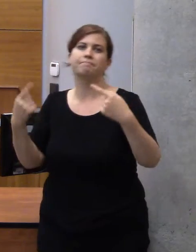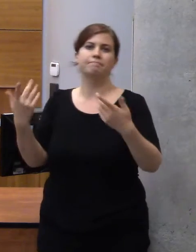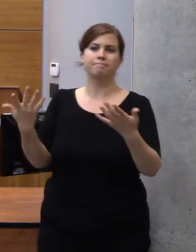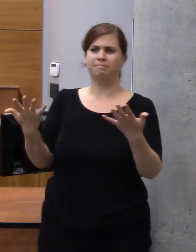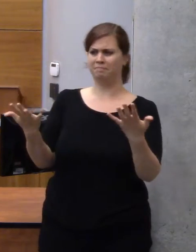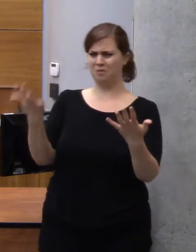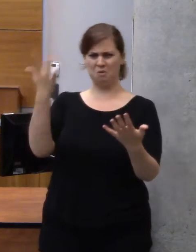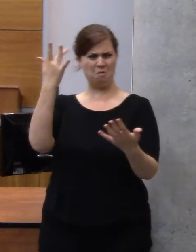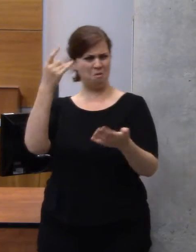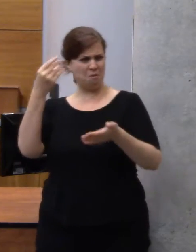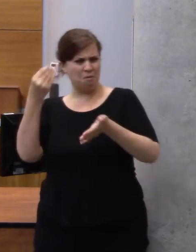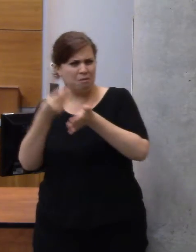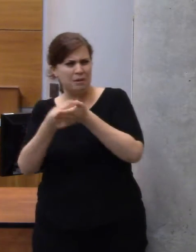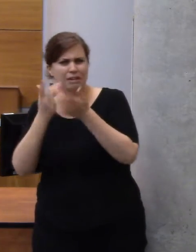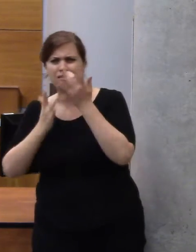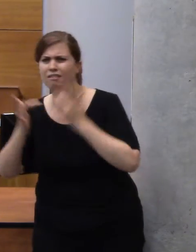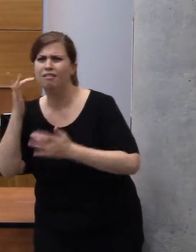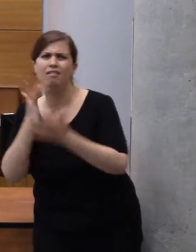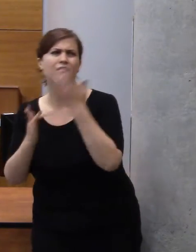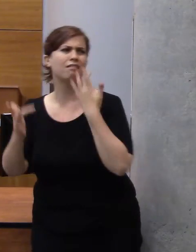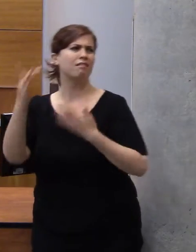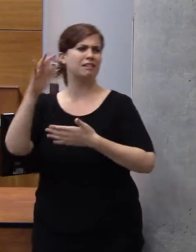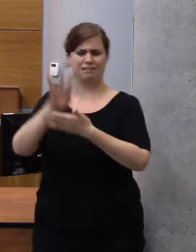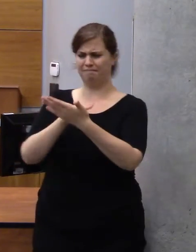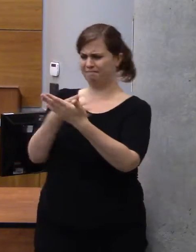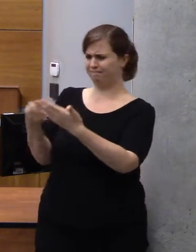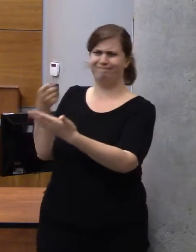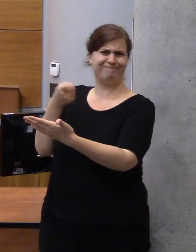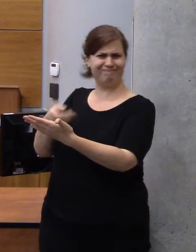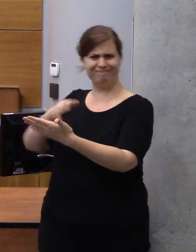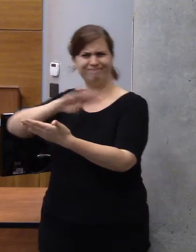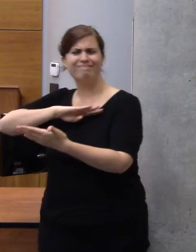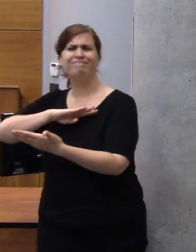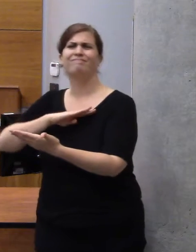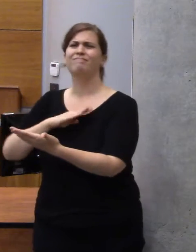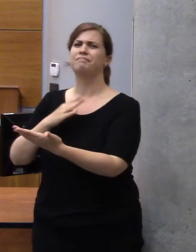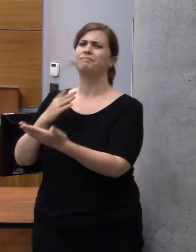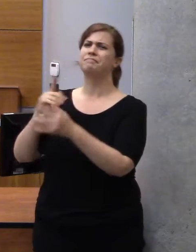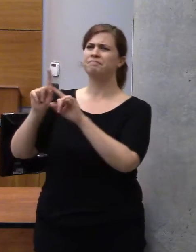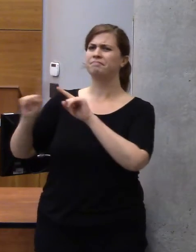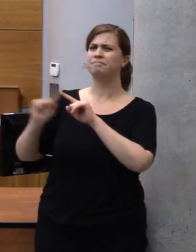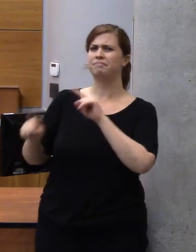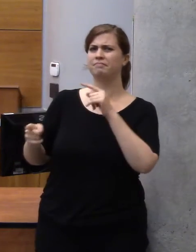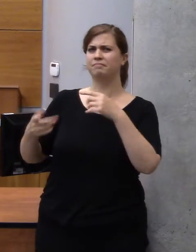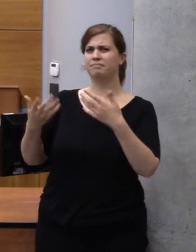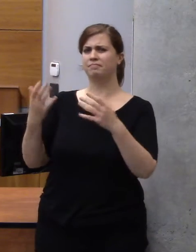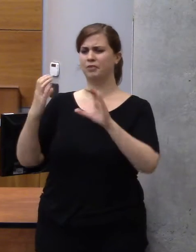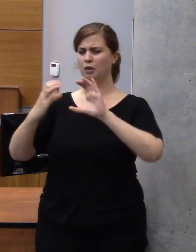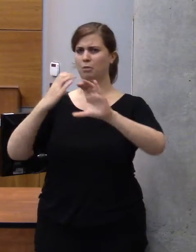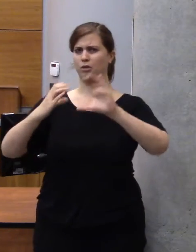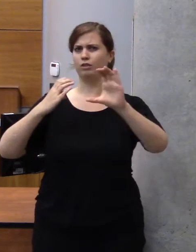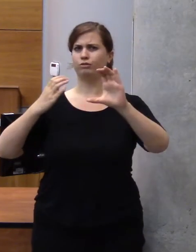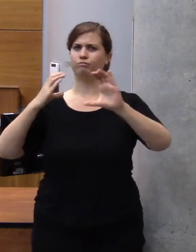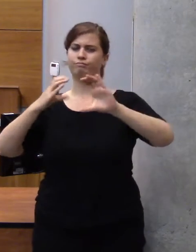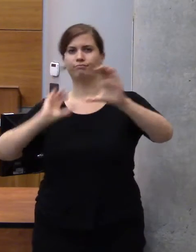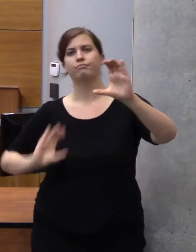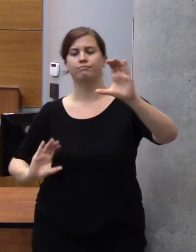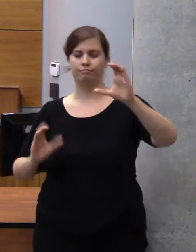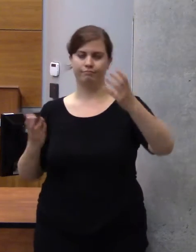their programs. Staff are frustrated with the board. There's lots of miscommunications and misunderstandings that can happen, so get to